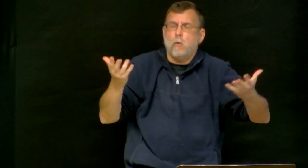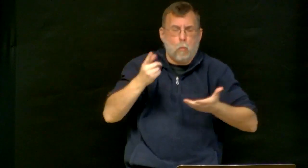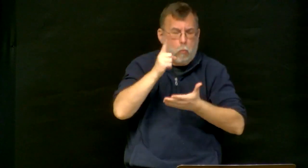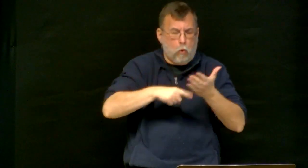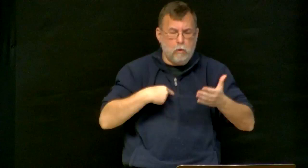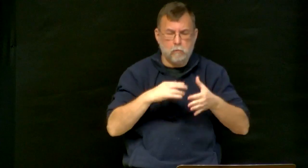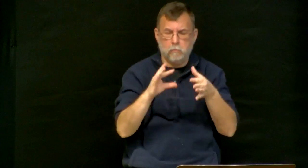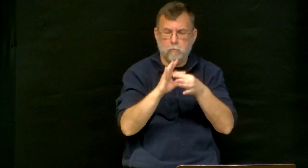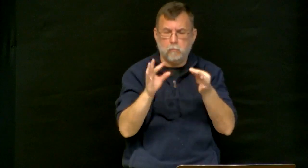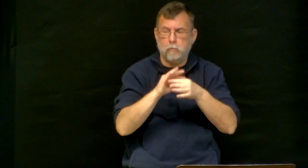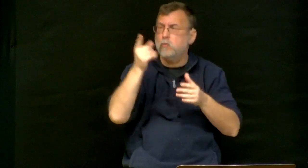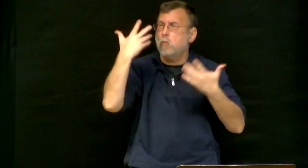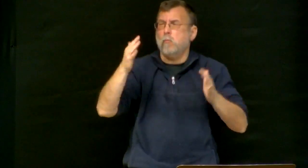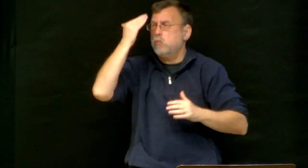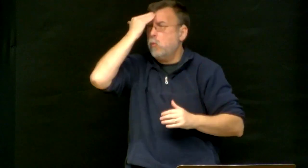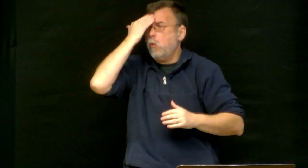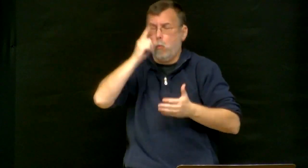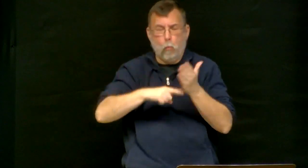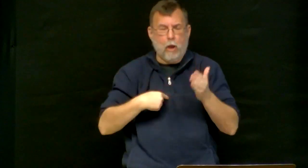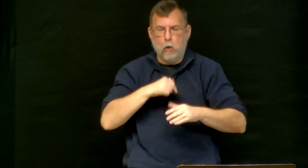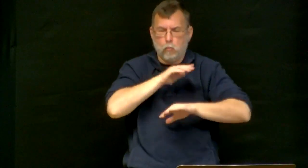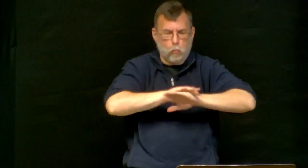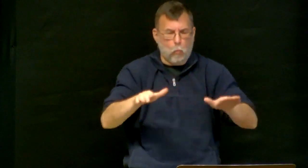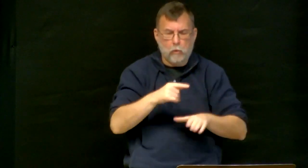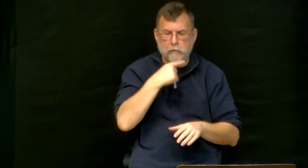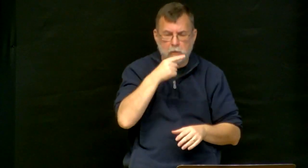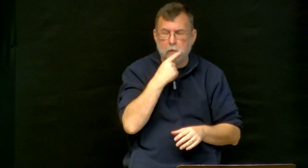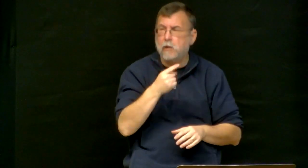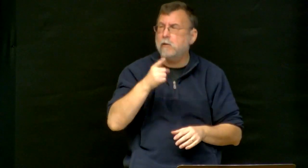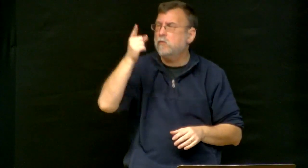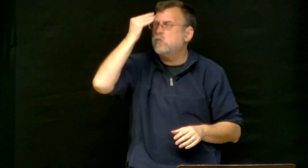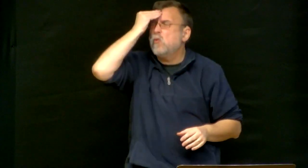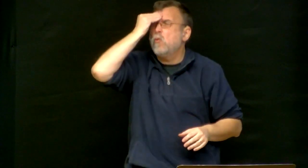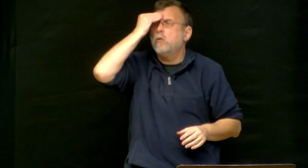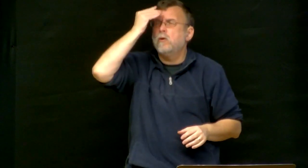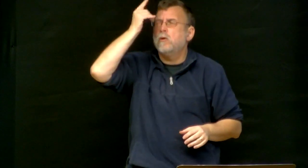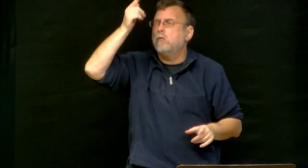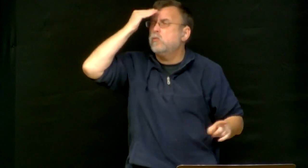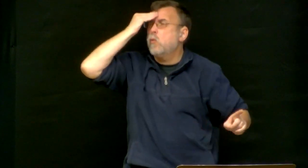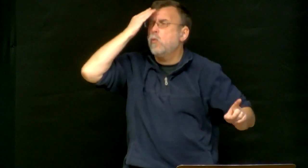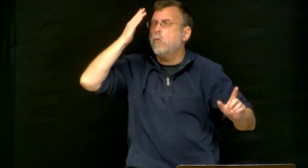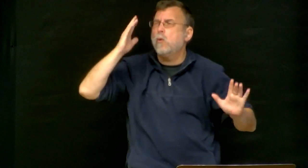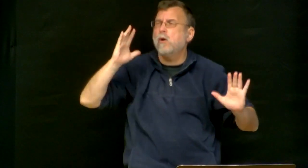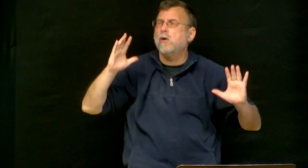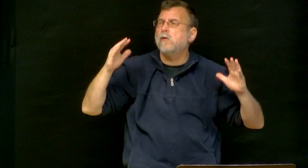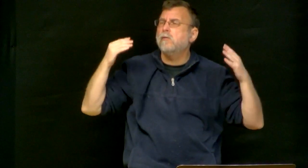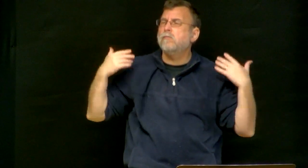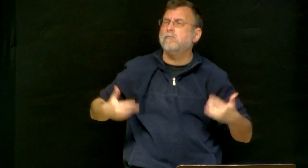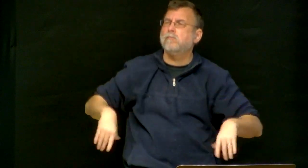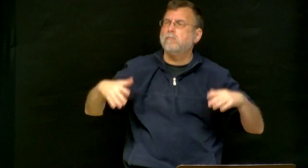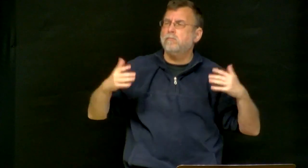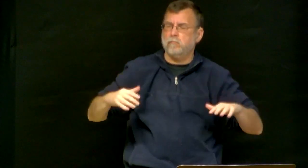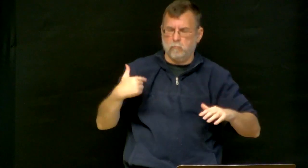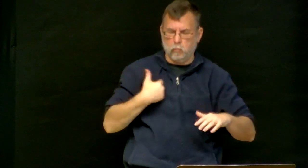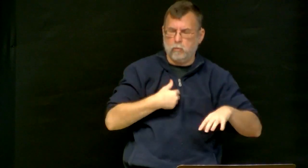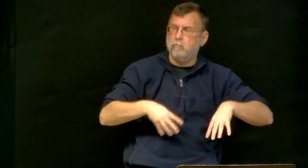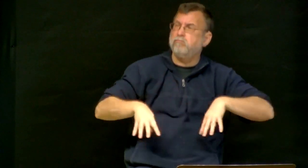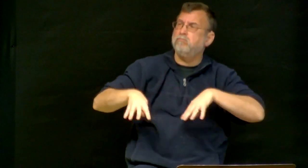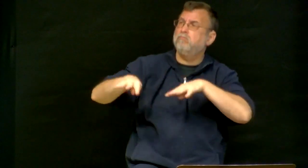And you know, you already know what our prayer requests are. We don't need to tell you. You know this about us.